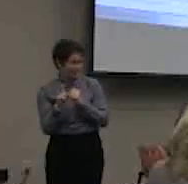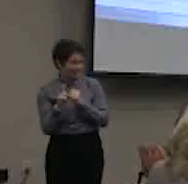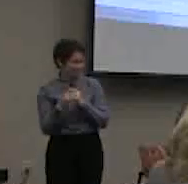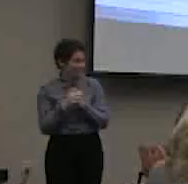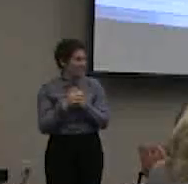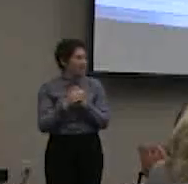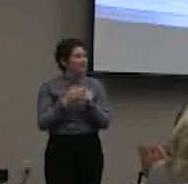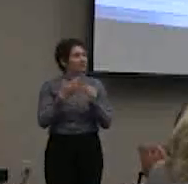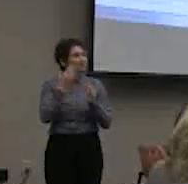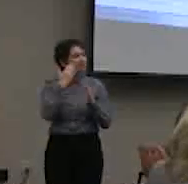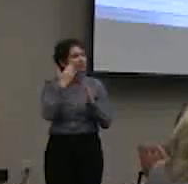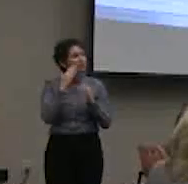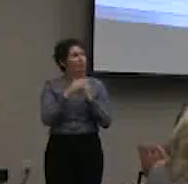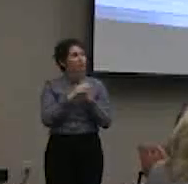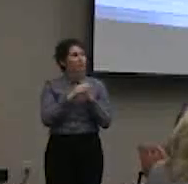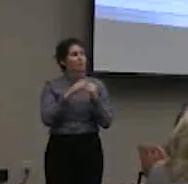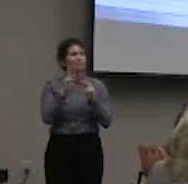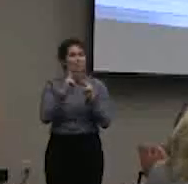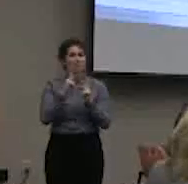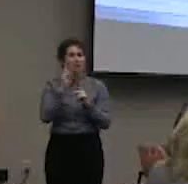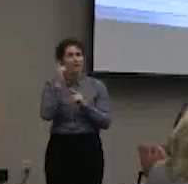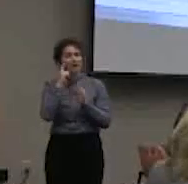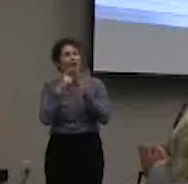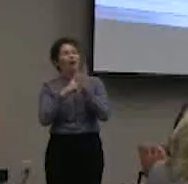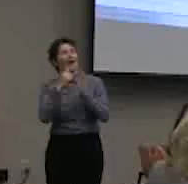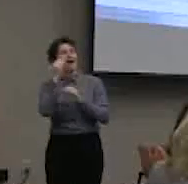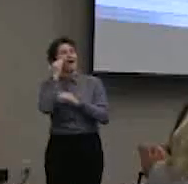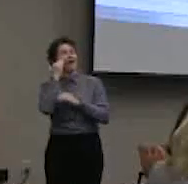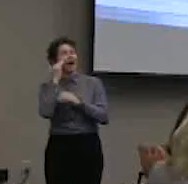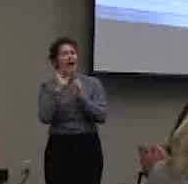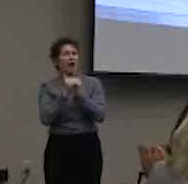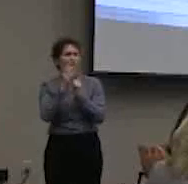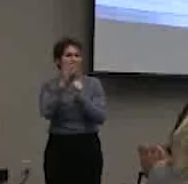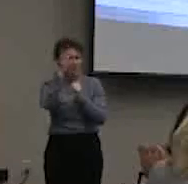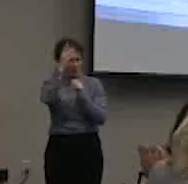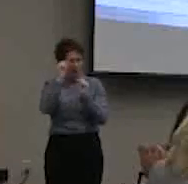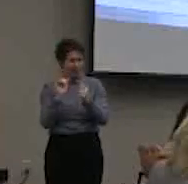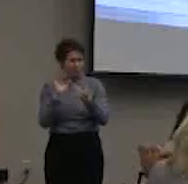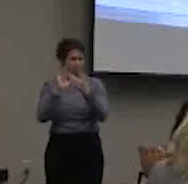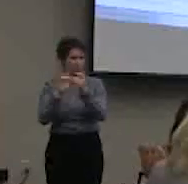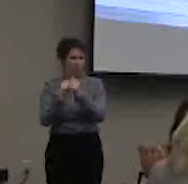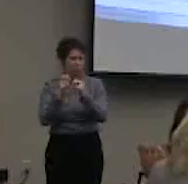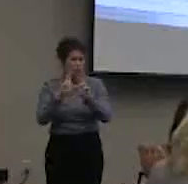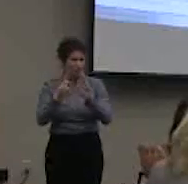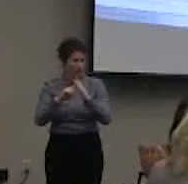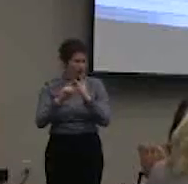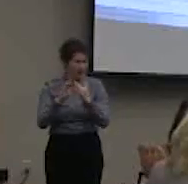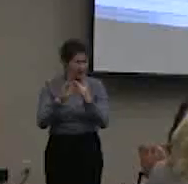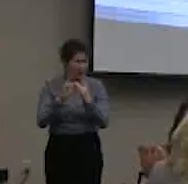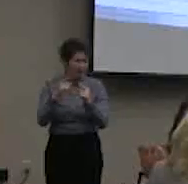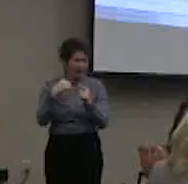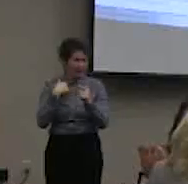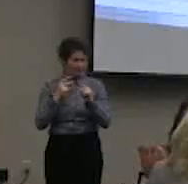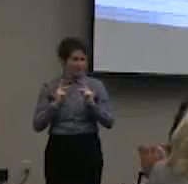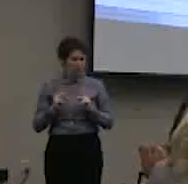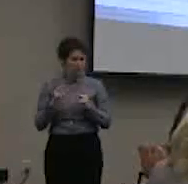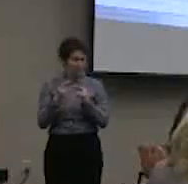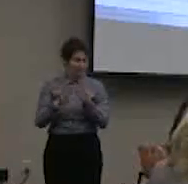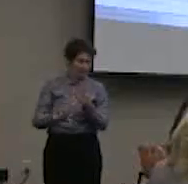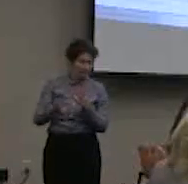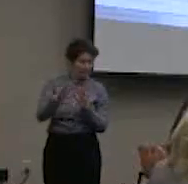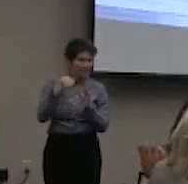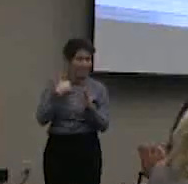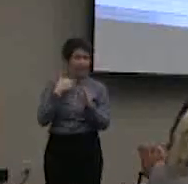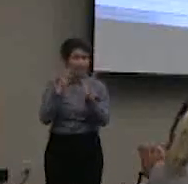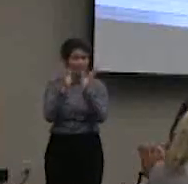great familiarity. How does that parent get in touch with the Ready Start Network? Does the Ready Start Network have a physical presence? Do they have regular meetings? Do